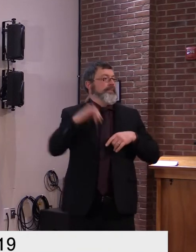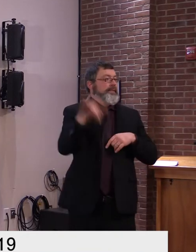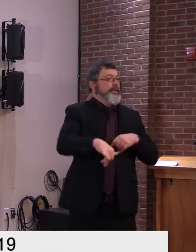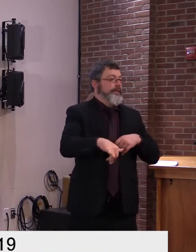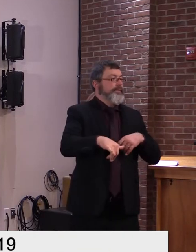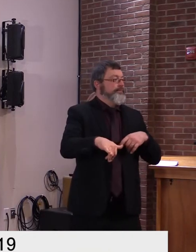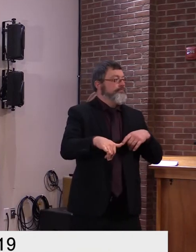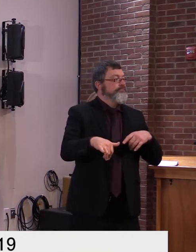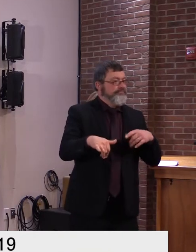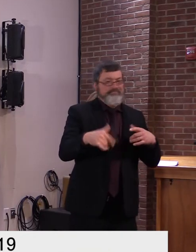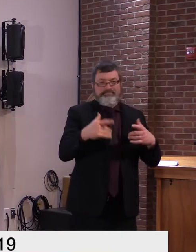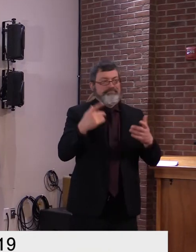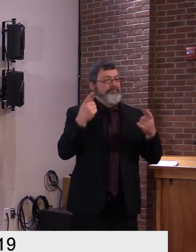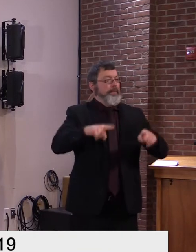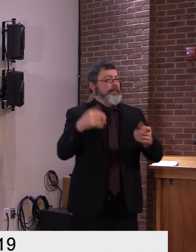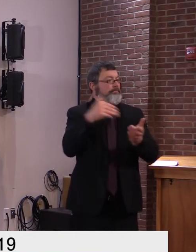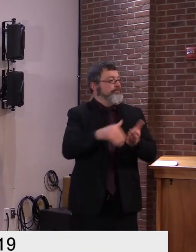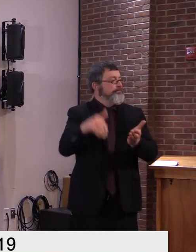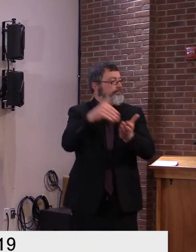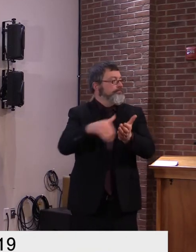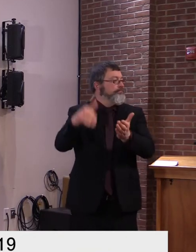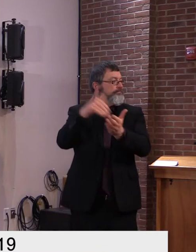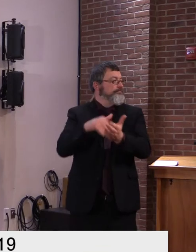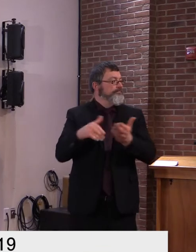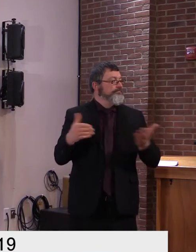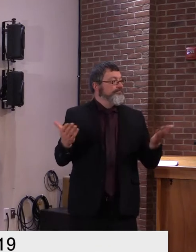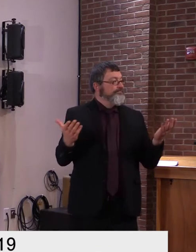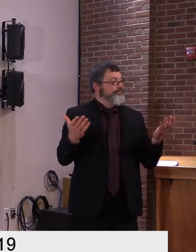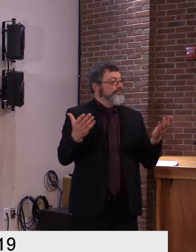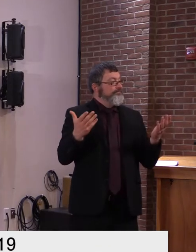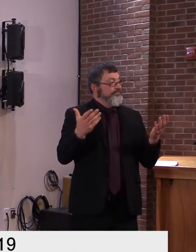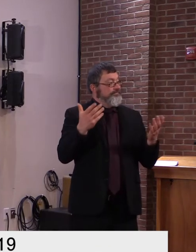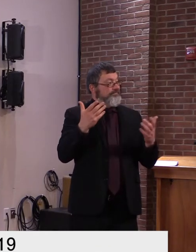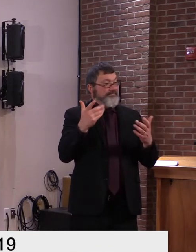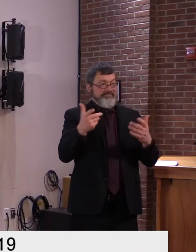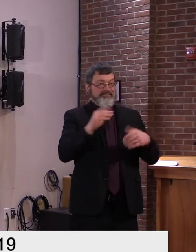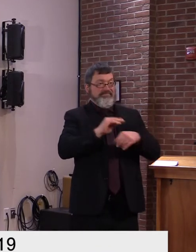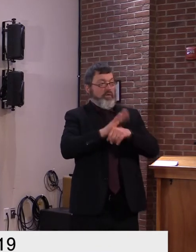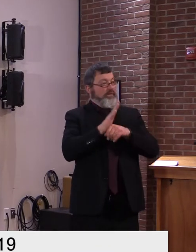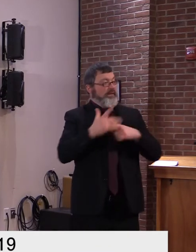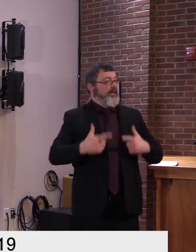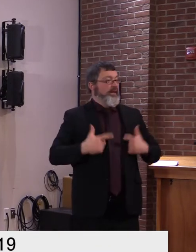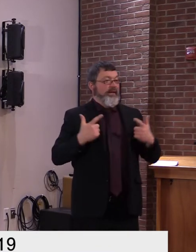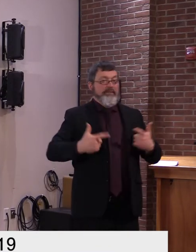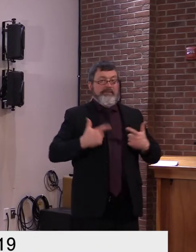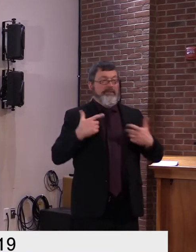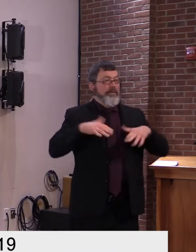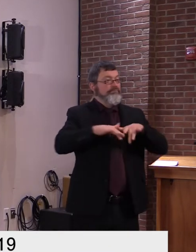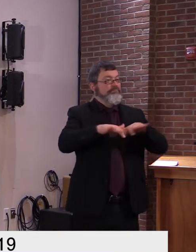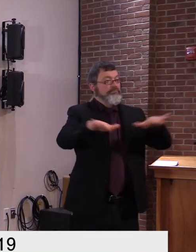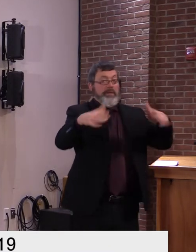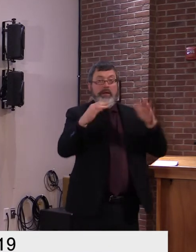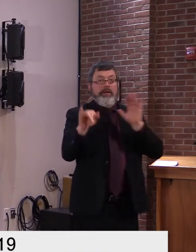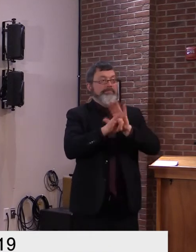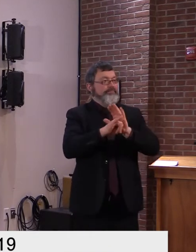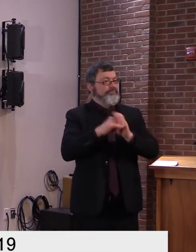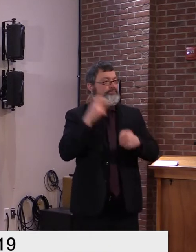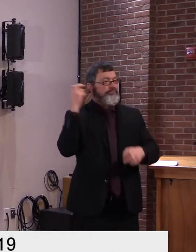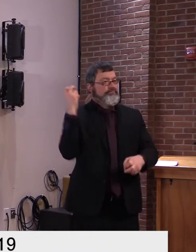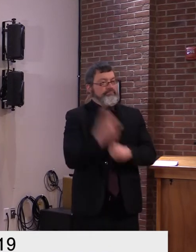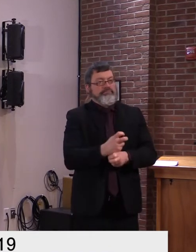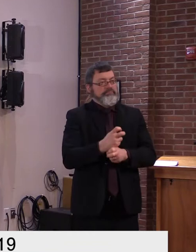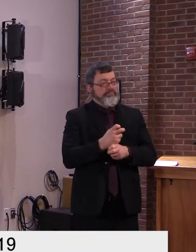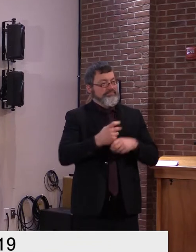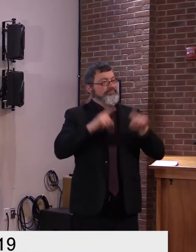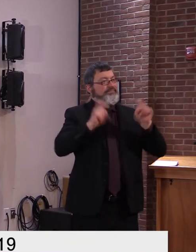much about avoiding the type of conditions that allow it to succeed against us. Prolonged time indoors,